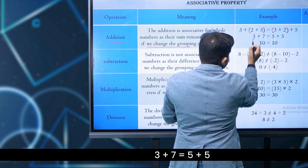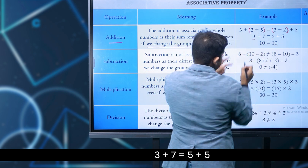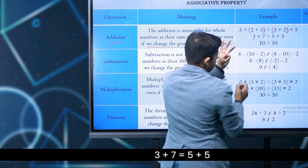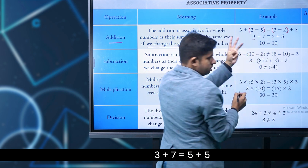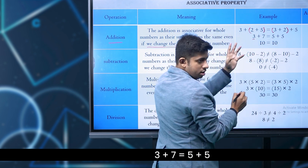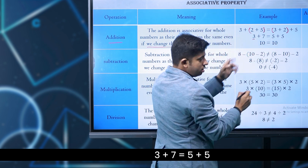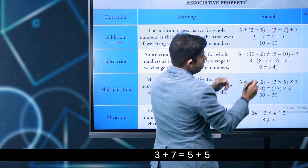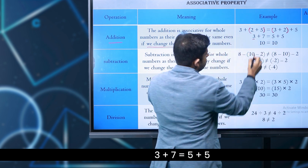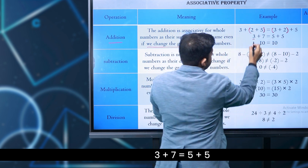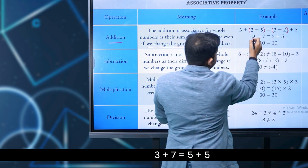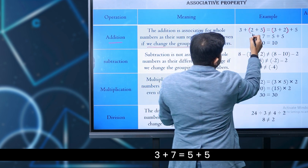5 plus 5.